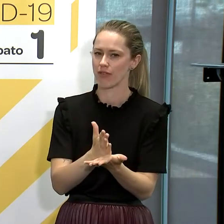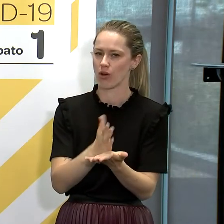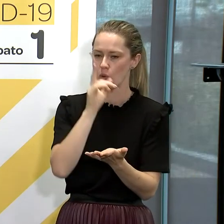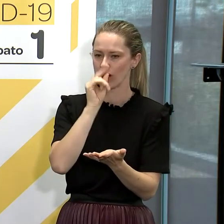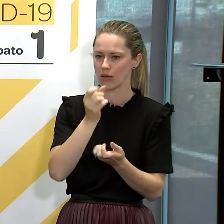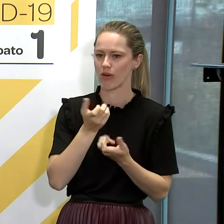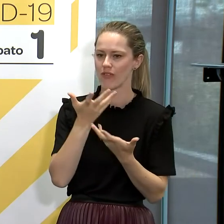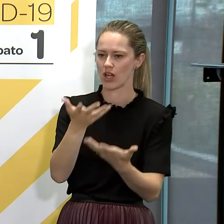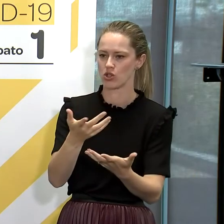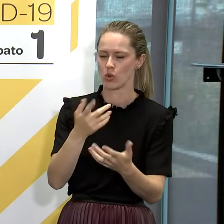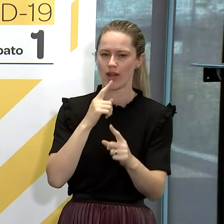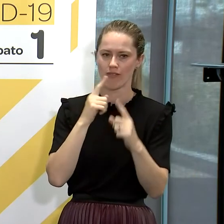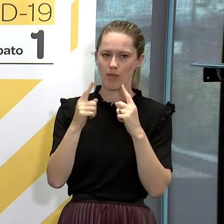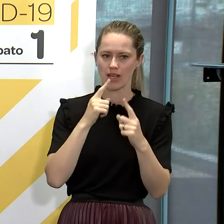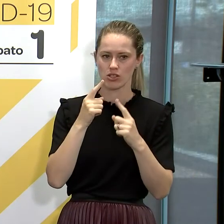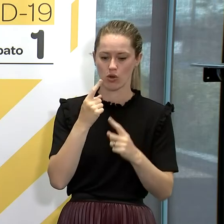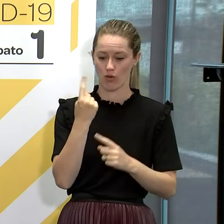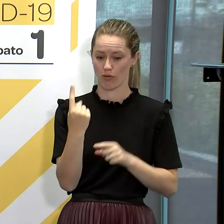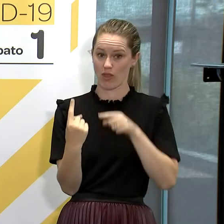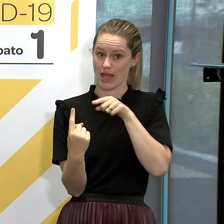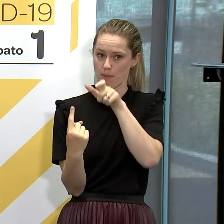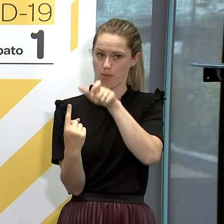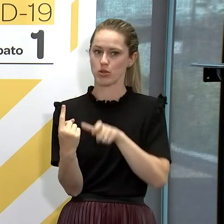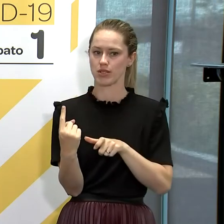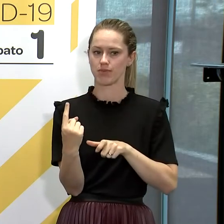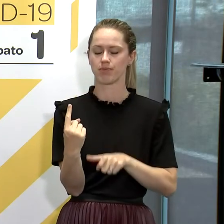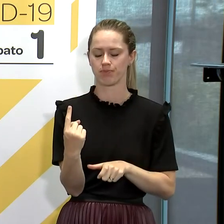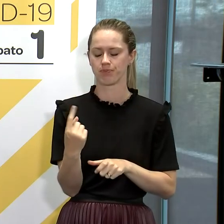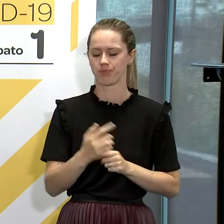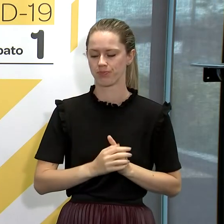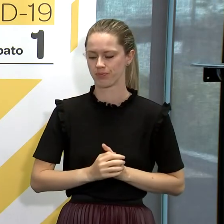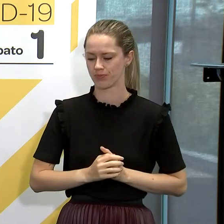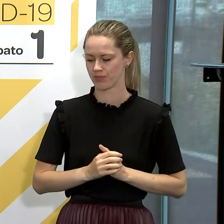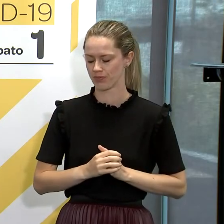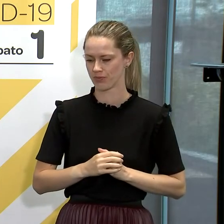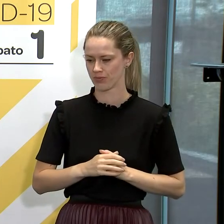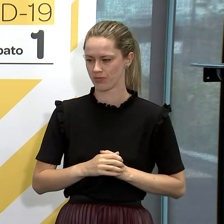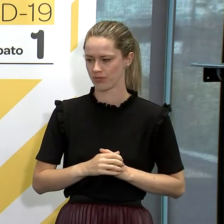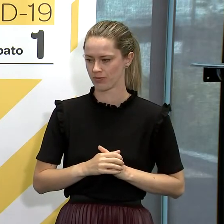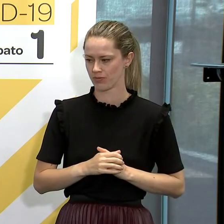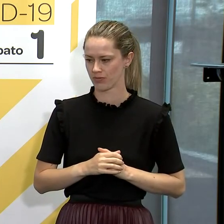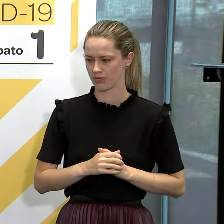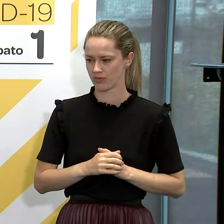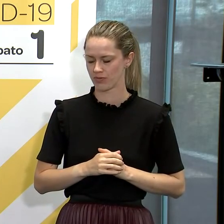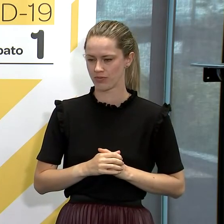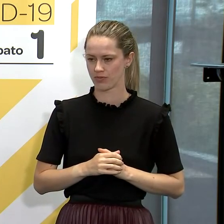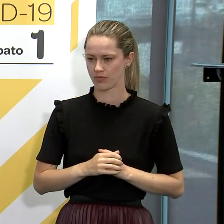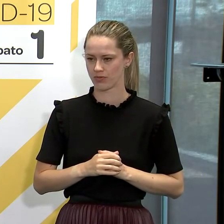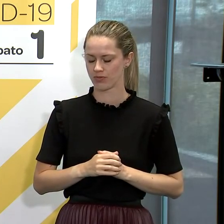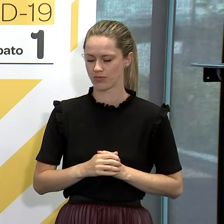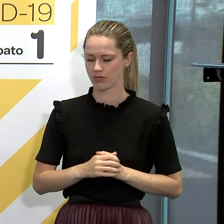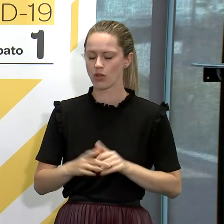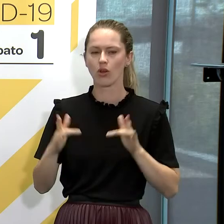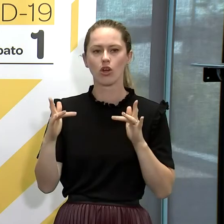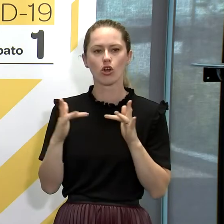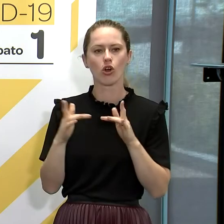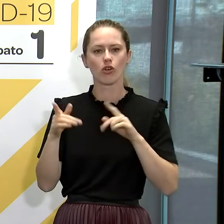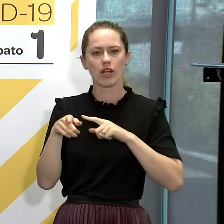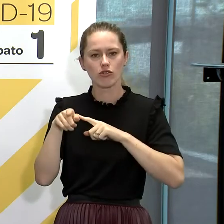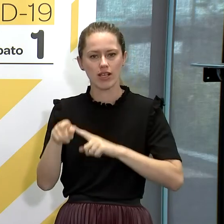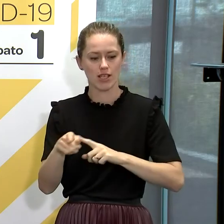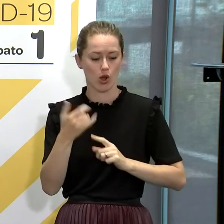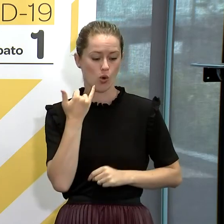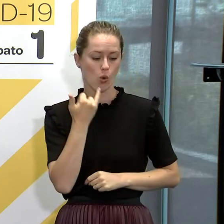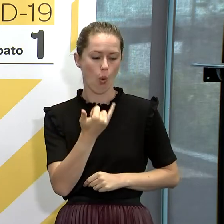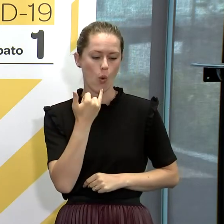the specific details of this individual. They are, as I said earlier, our contact tracing service is in touch with them